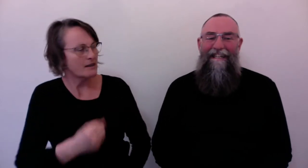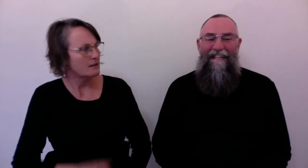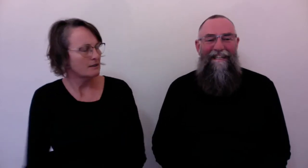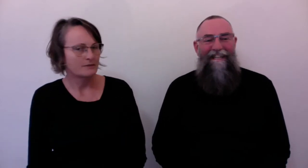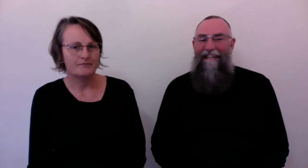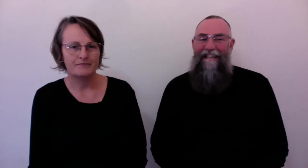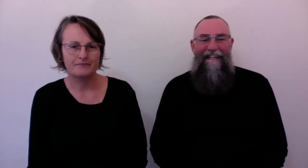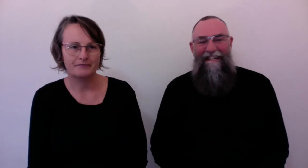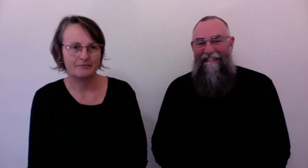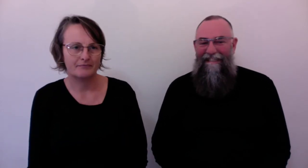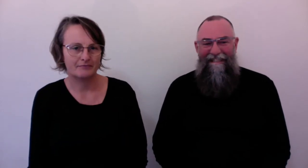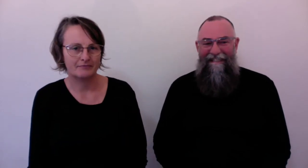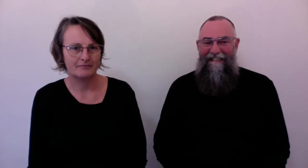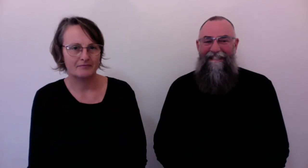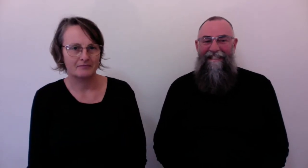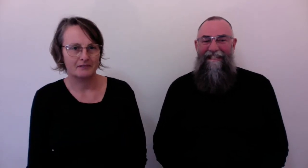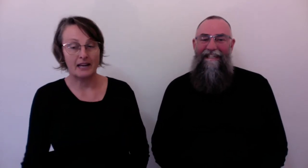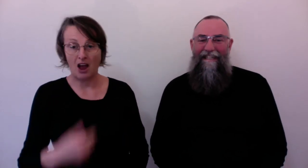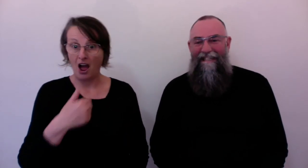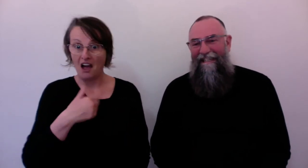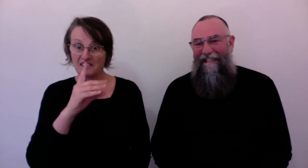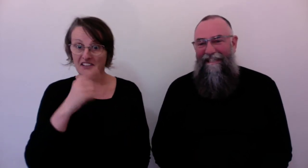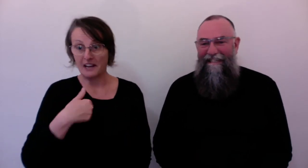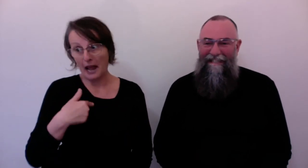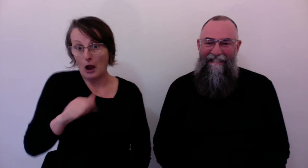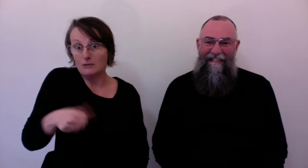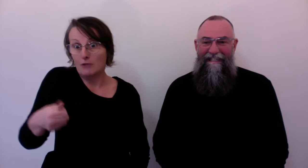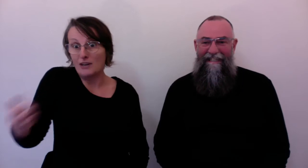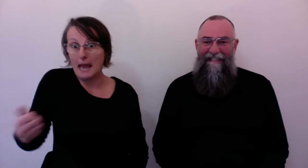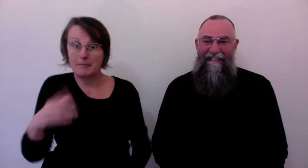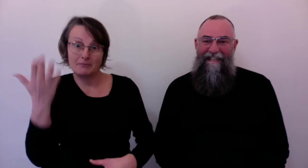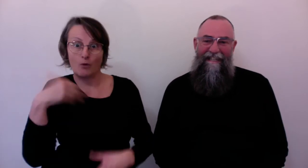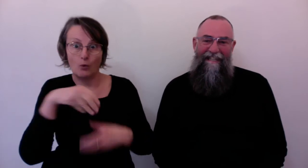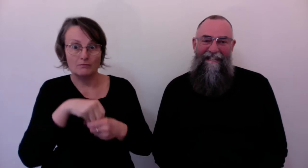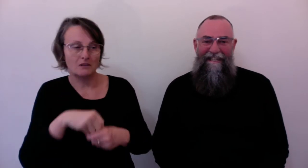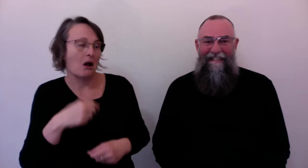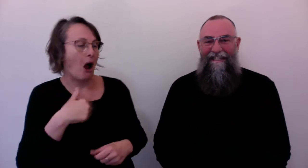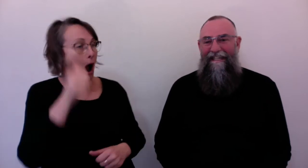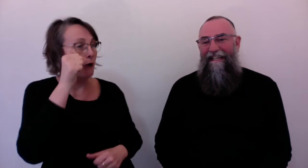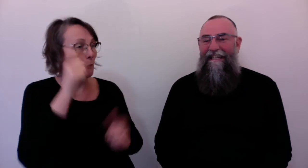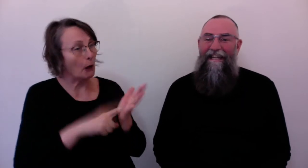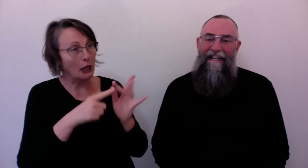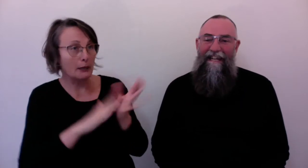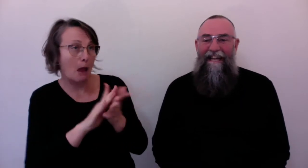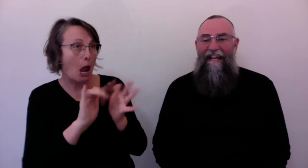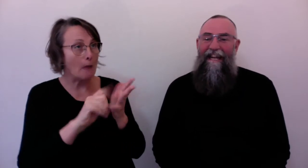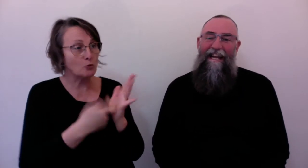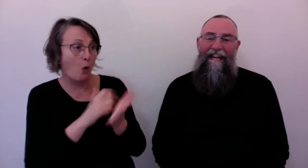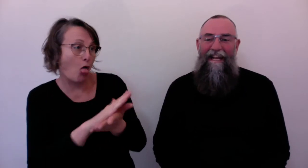by the way. Yeah, and I knew Liam Hemsworth on a Saturday. Oh. All right. So that's amazing that so